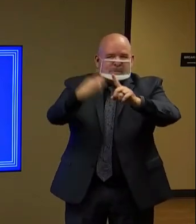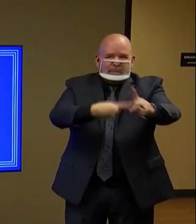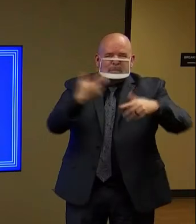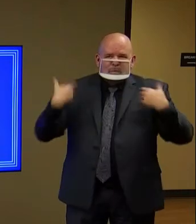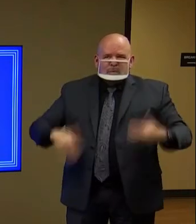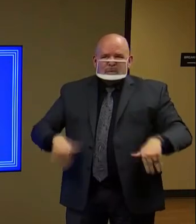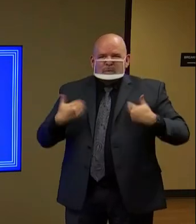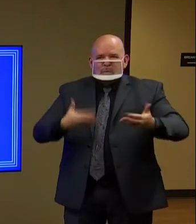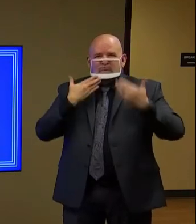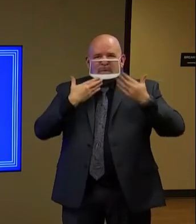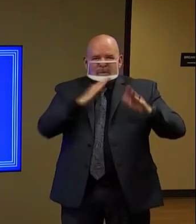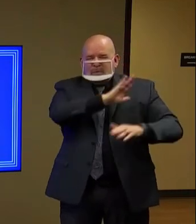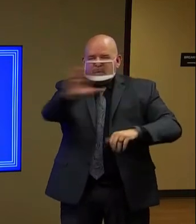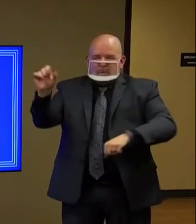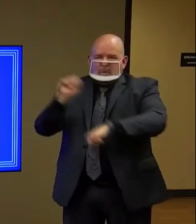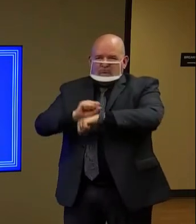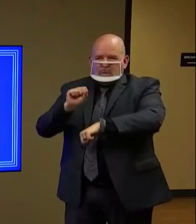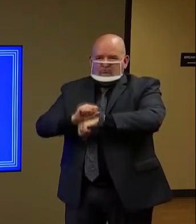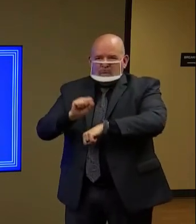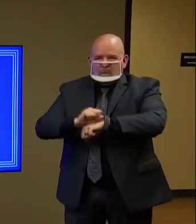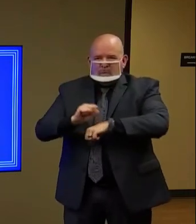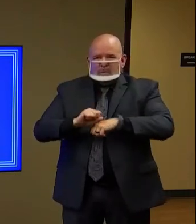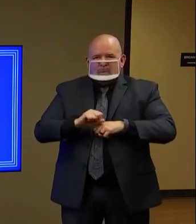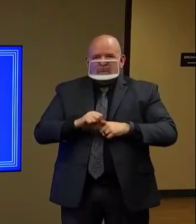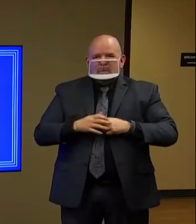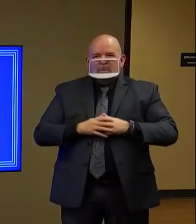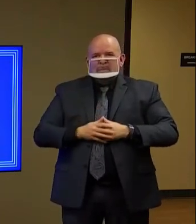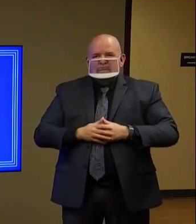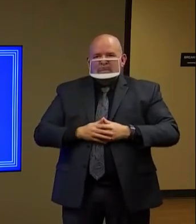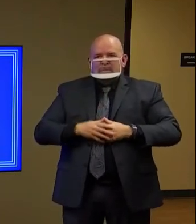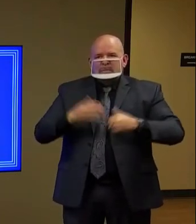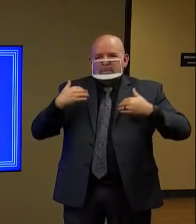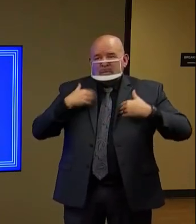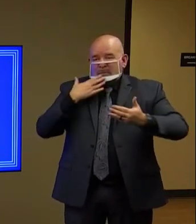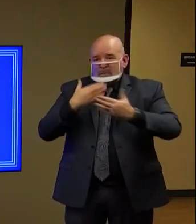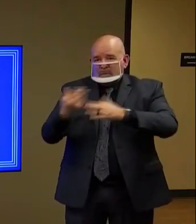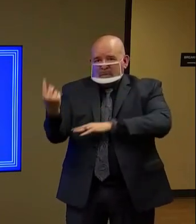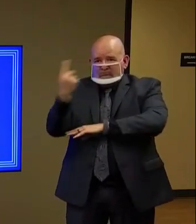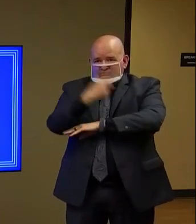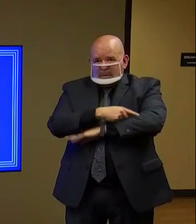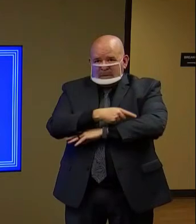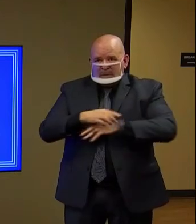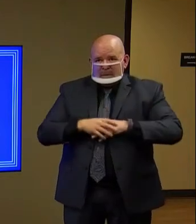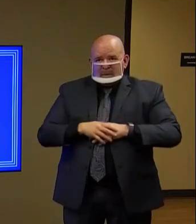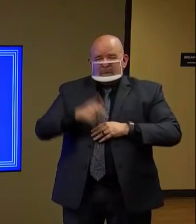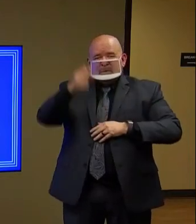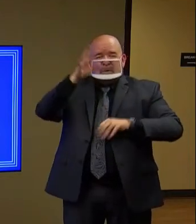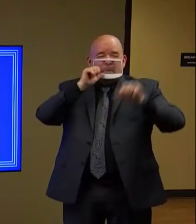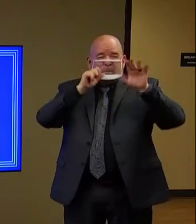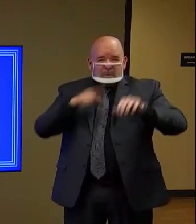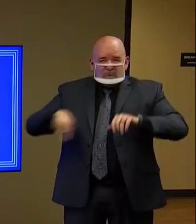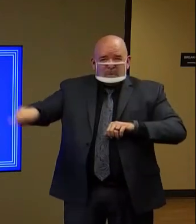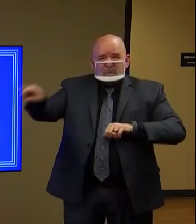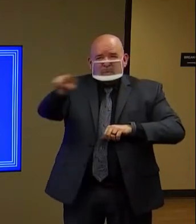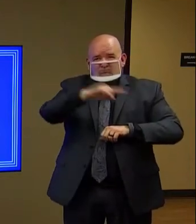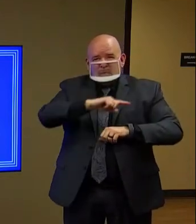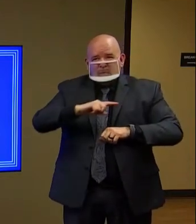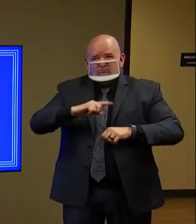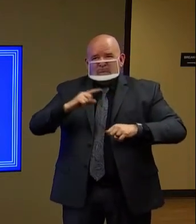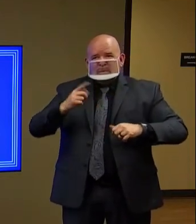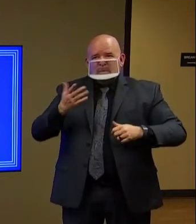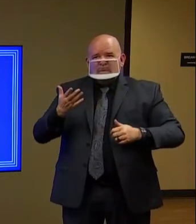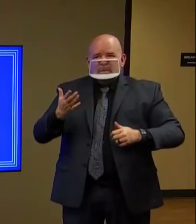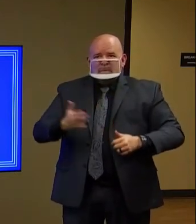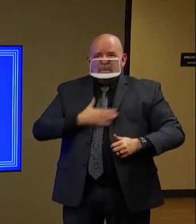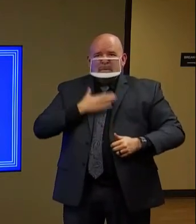for that today as well. And to everyone, if there are people still tuned in, God bless all of you and have a joyous and meaningful holiday.